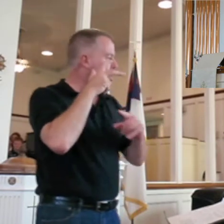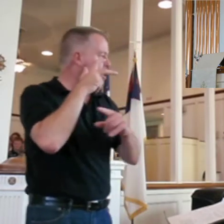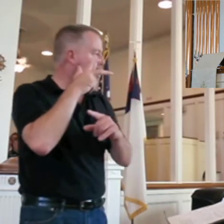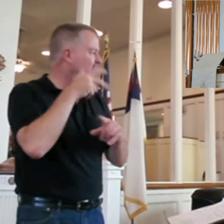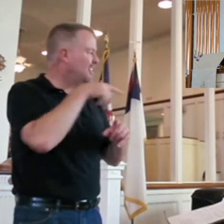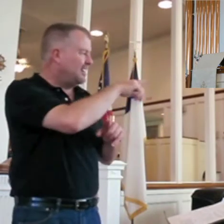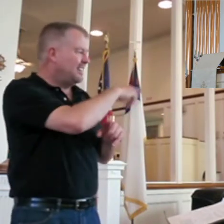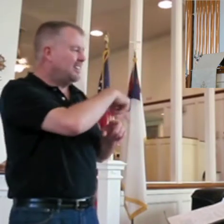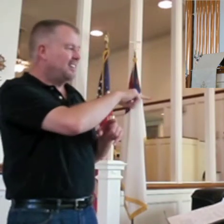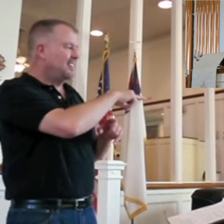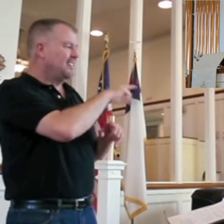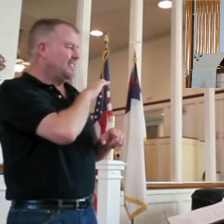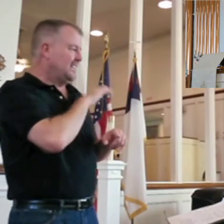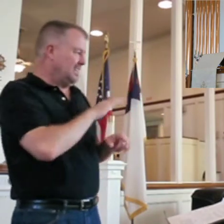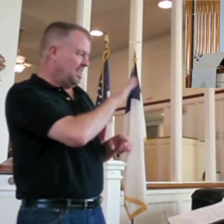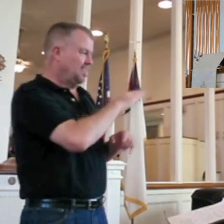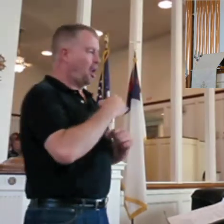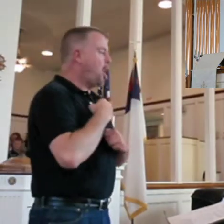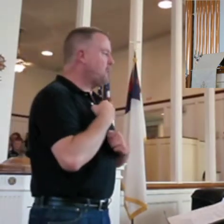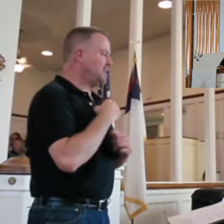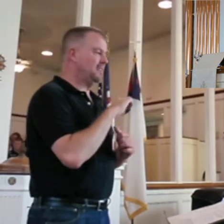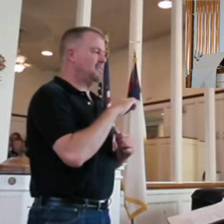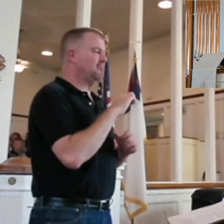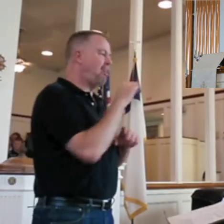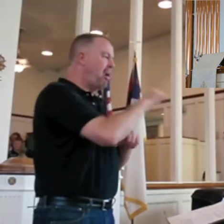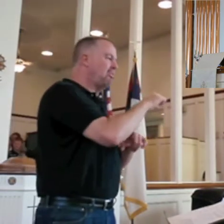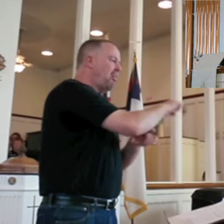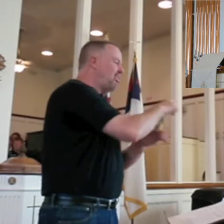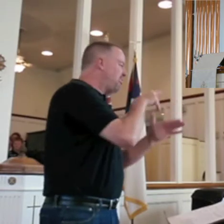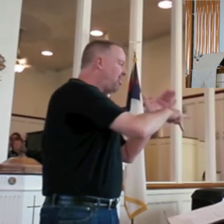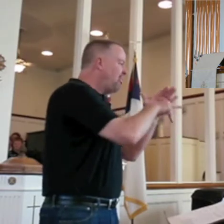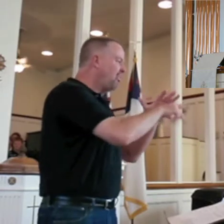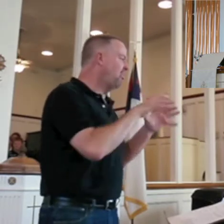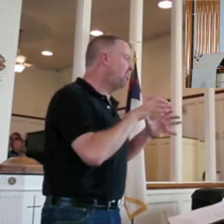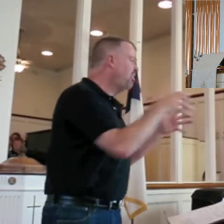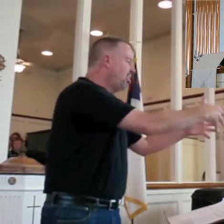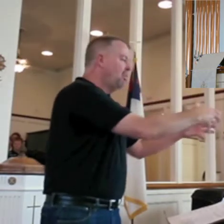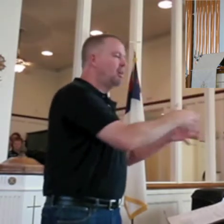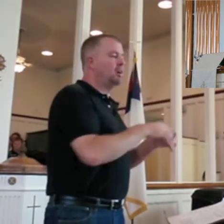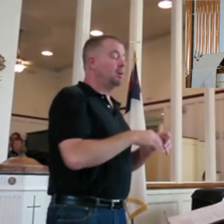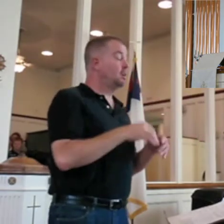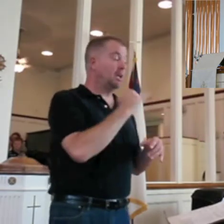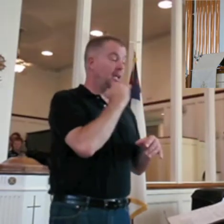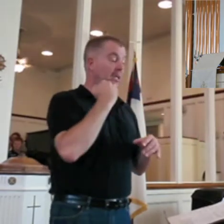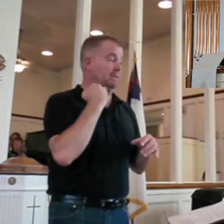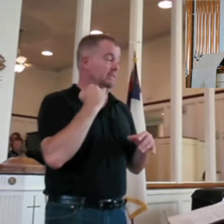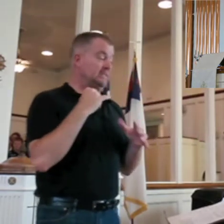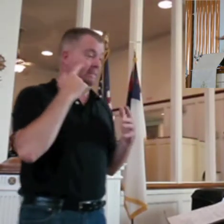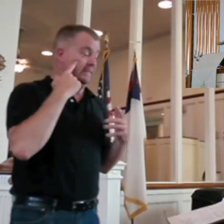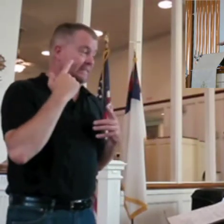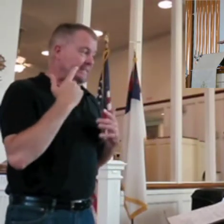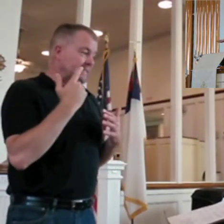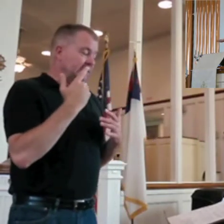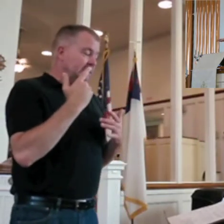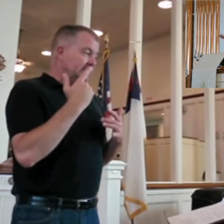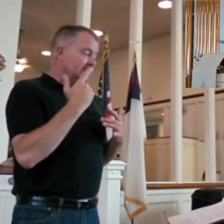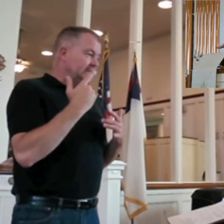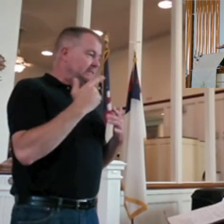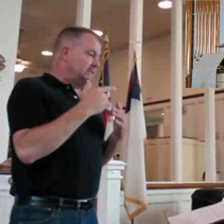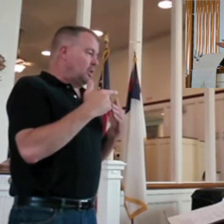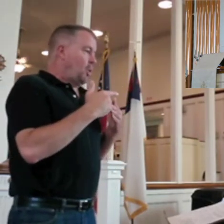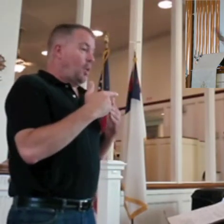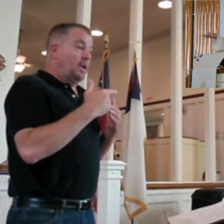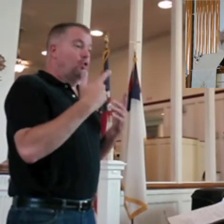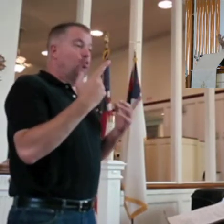that bloodbath up north in Tyre and Sidon and other strongholds, and so they opened the gates